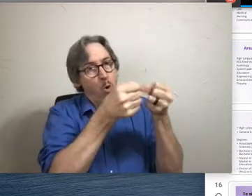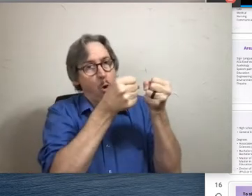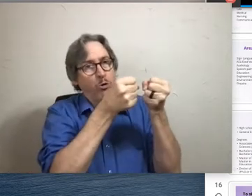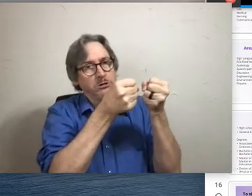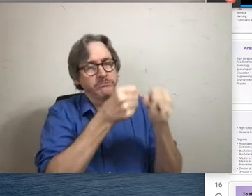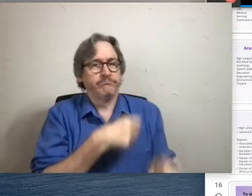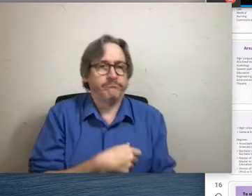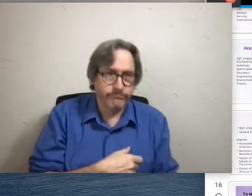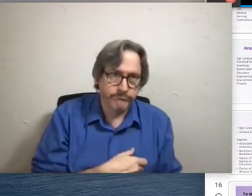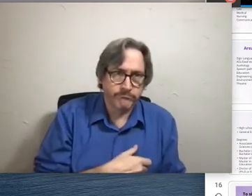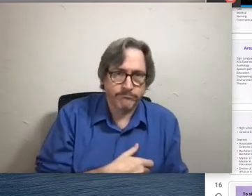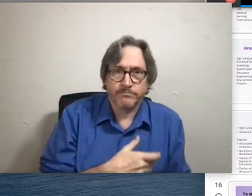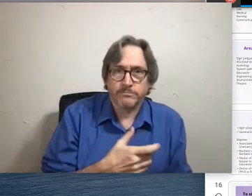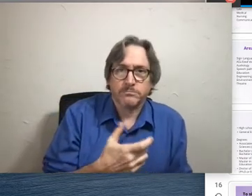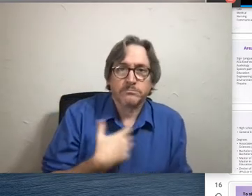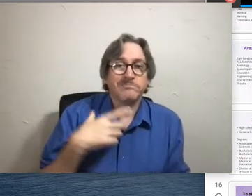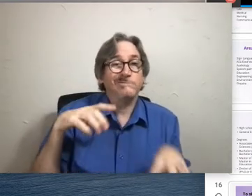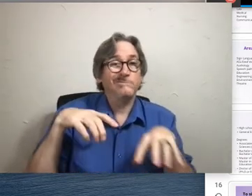or hold,